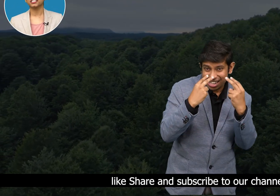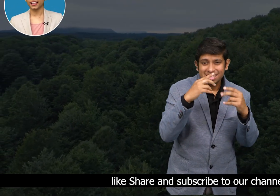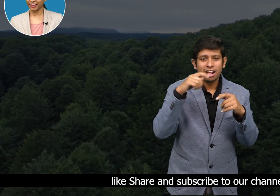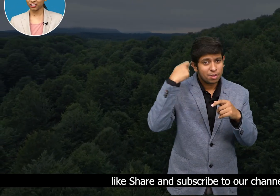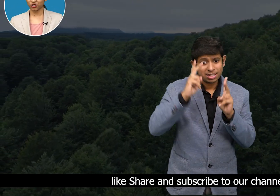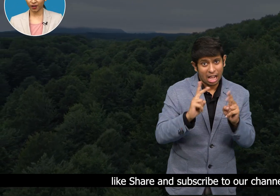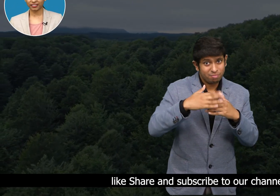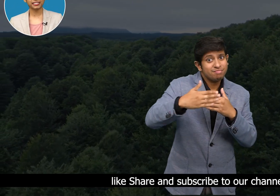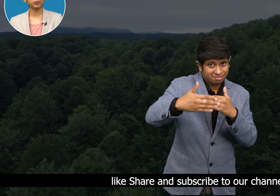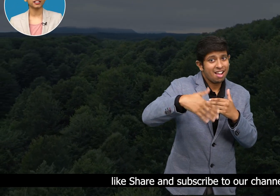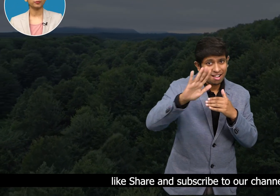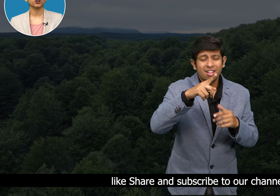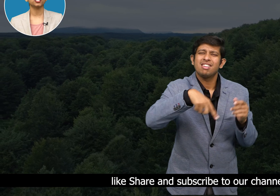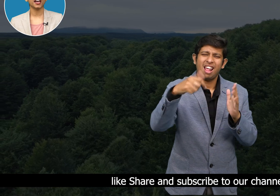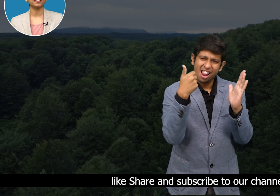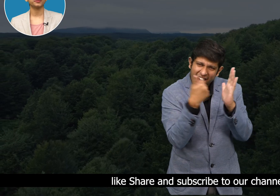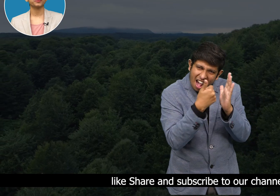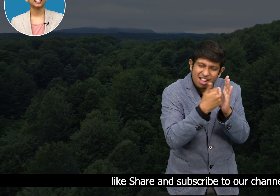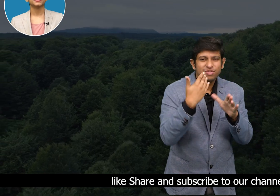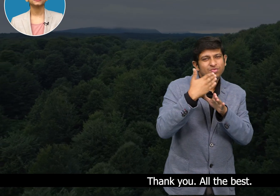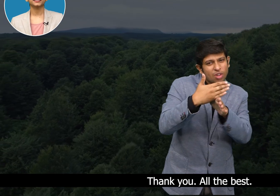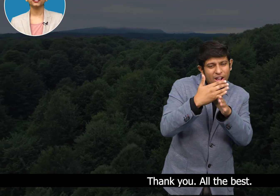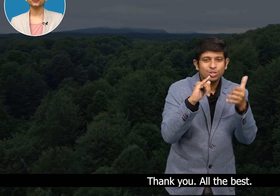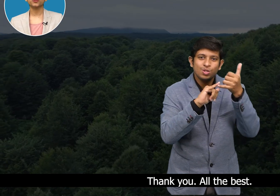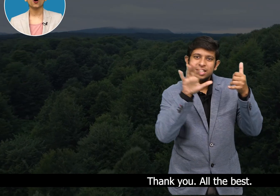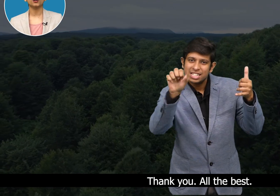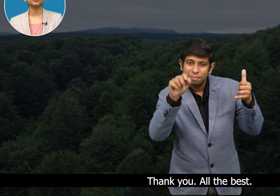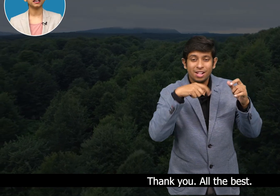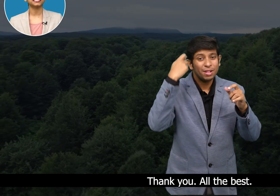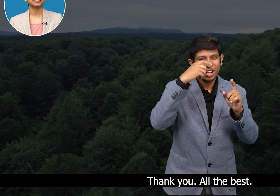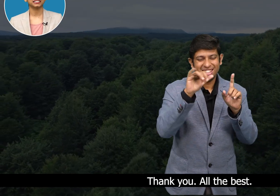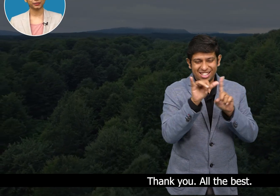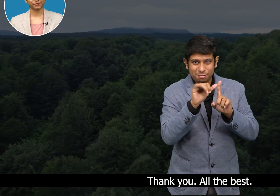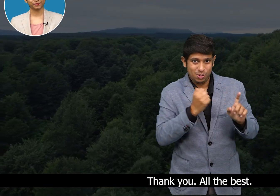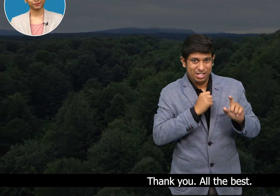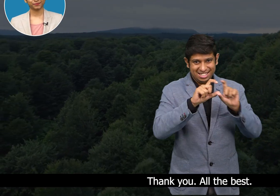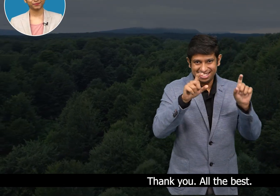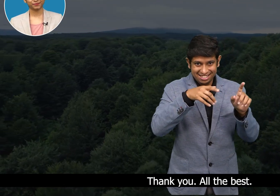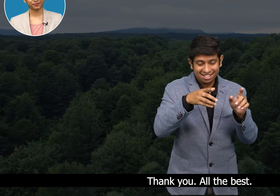videos, like, share and subscribe to our channel. Thank you. All the best.